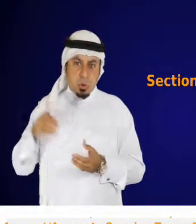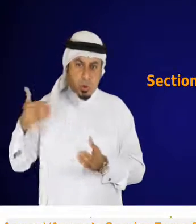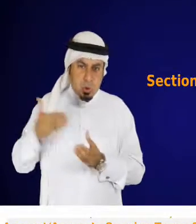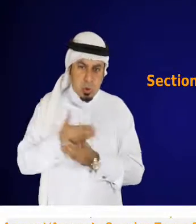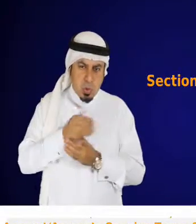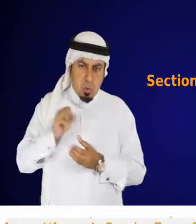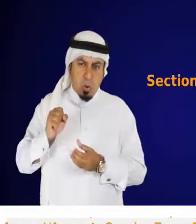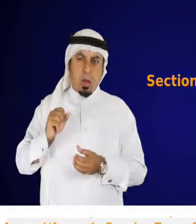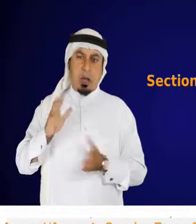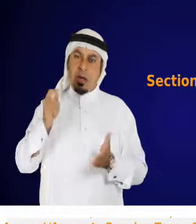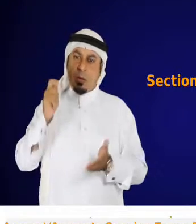any other jurisdiction.